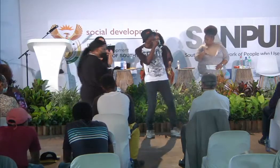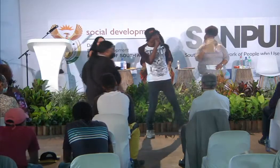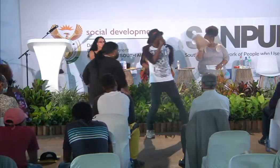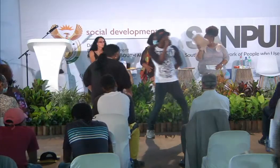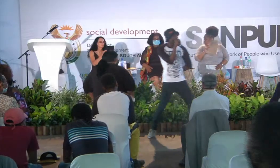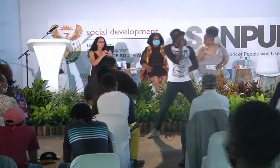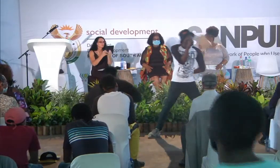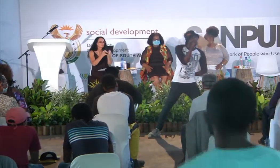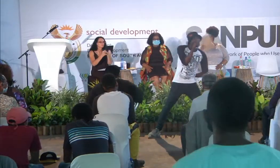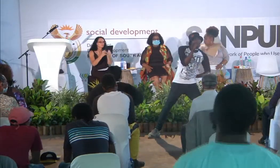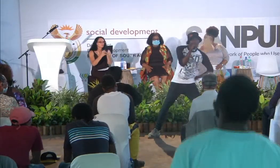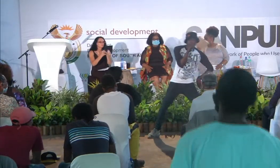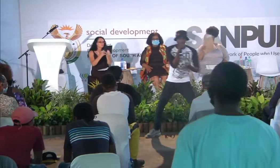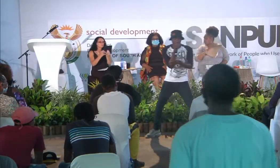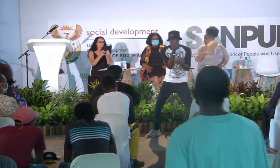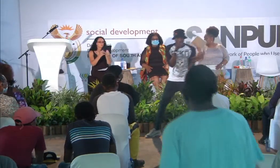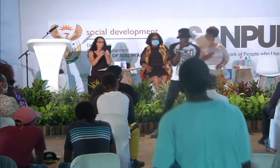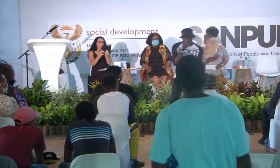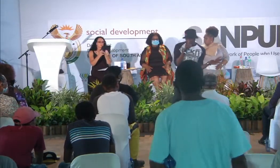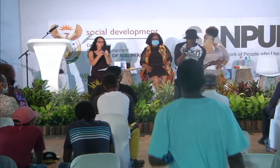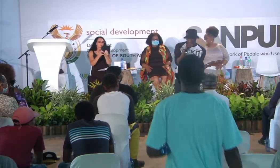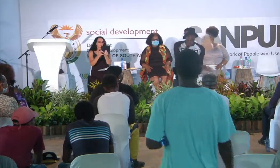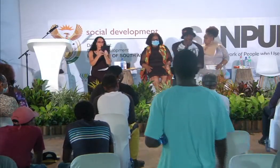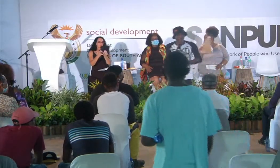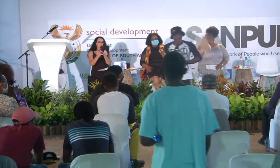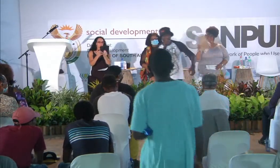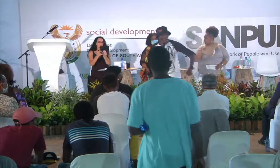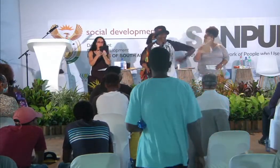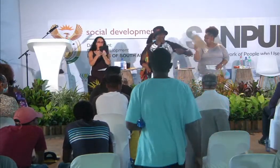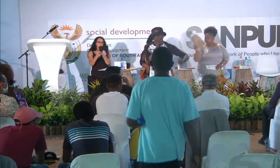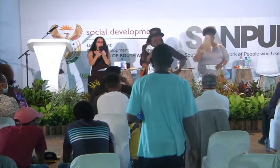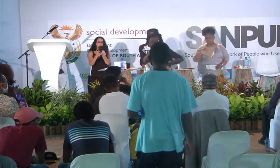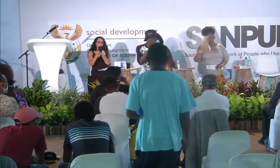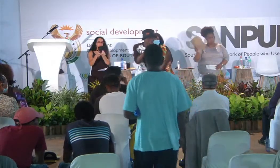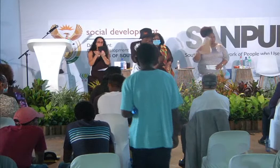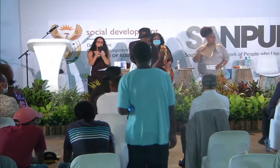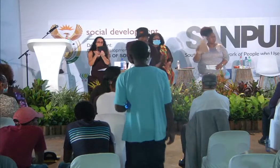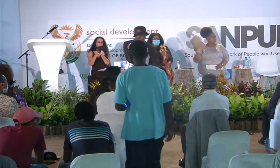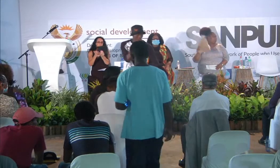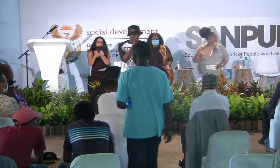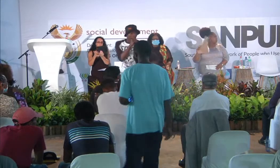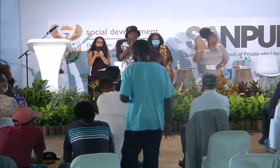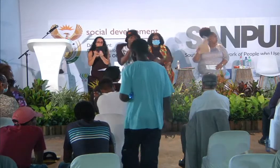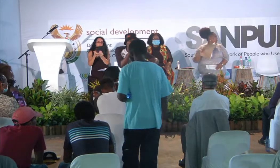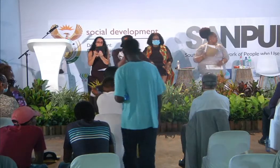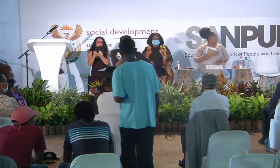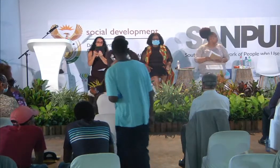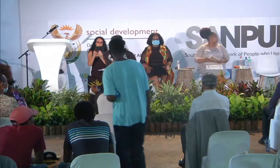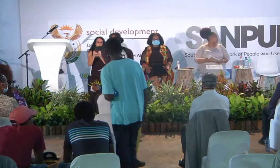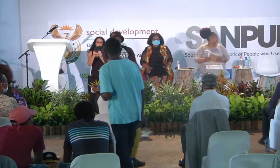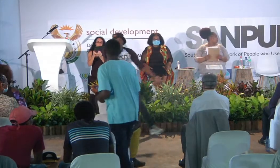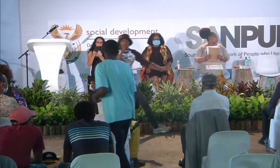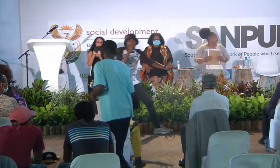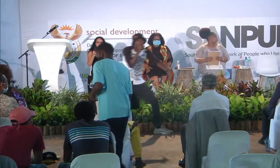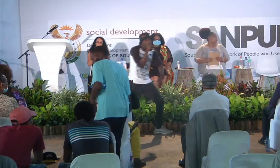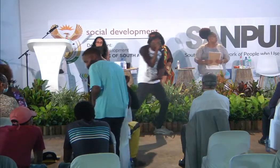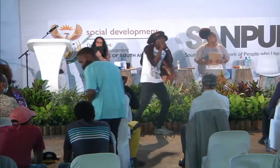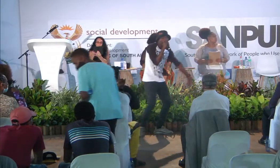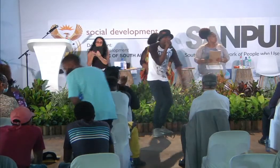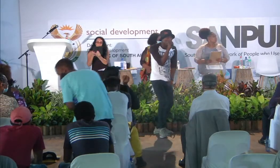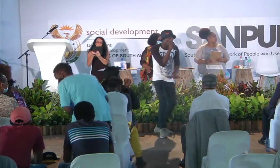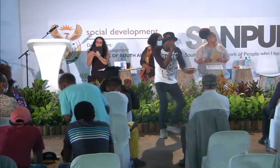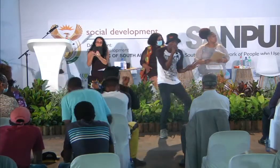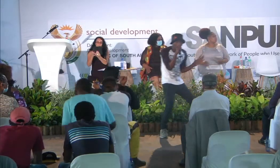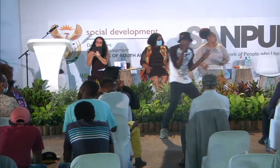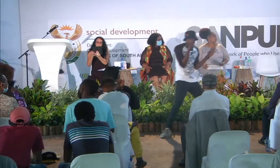chest, I said it like it is. It is what it is. Niggas holding a crutch with a noun fist. Fuck, I cracked the shit. Now you aiming fingers, I